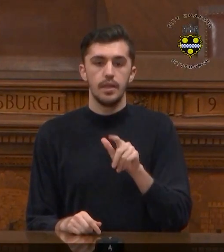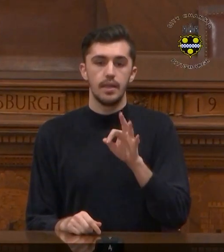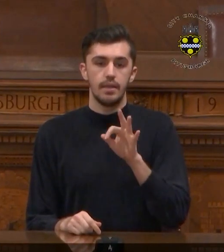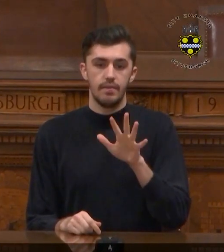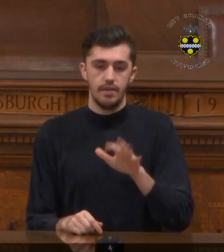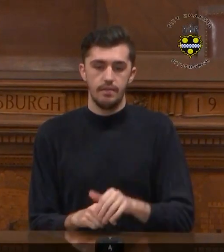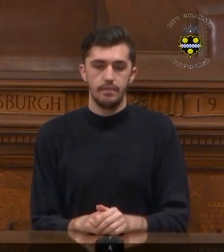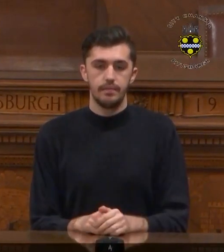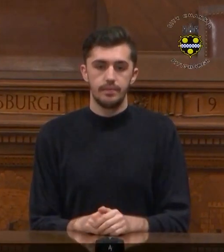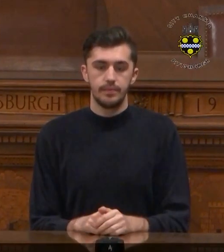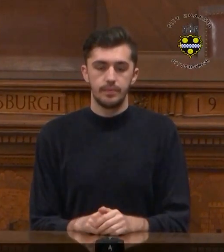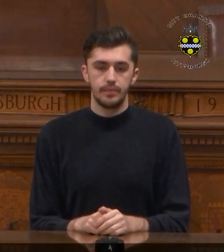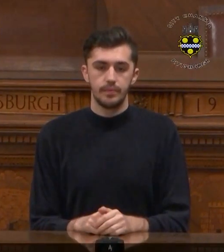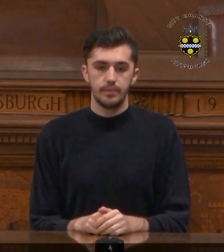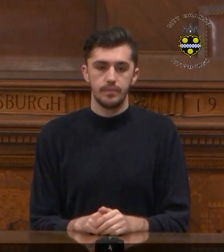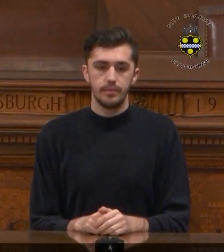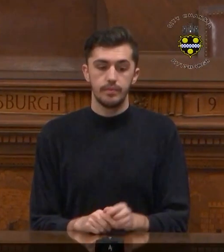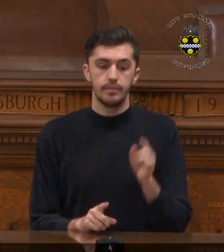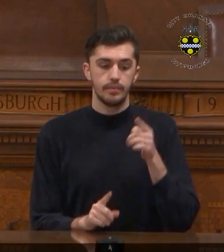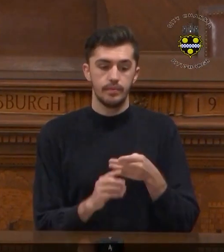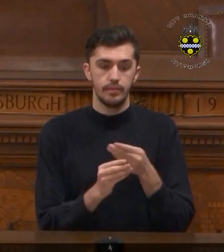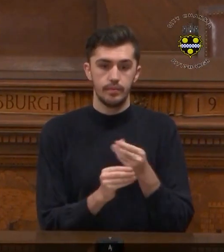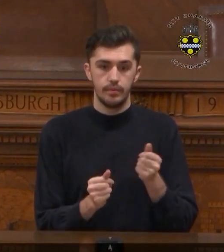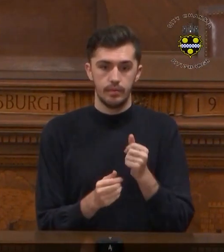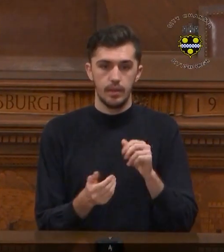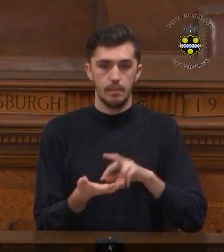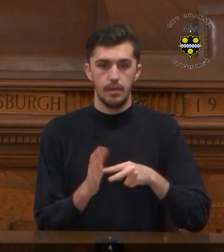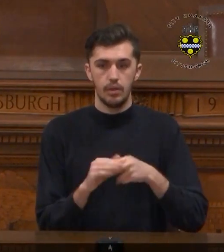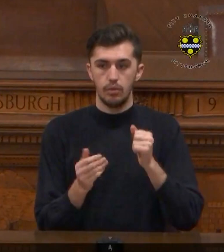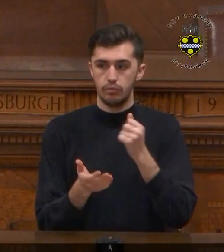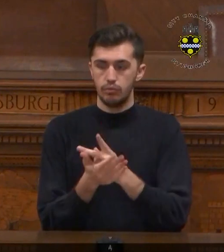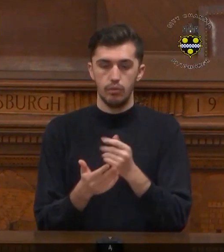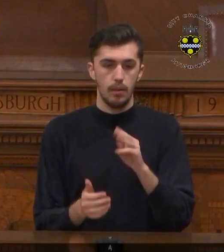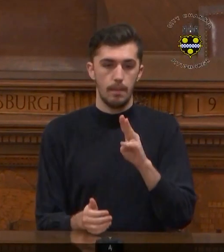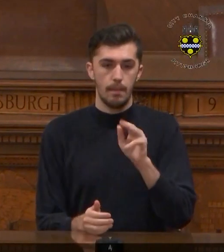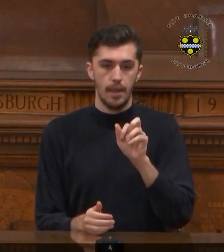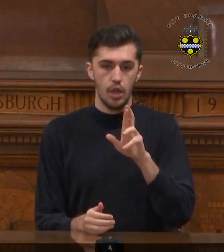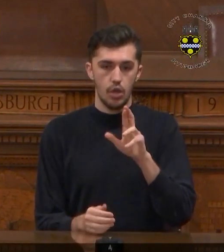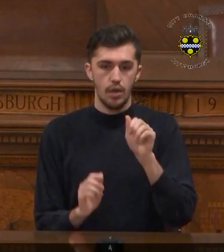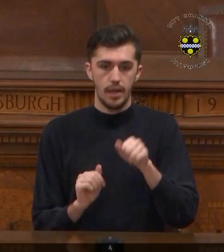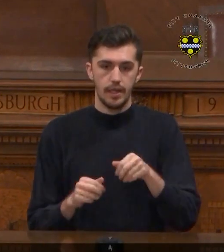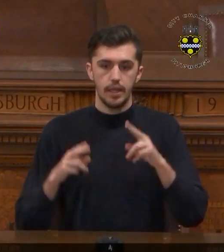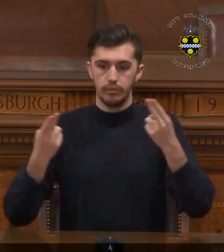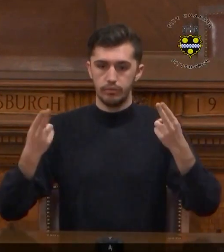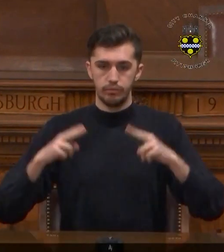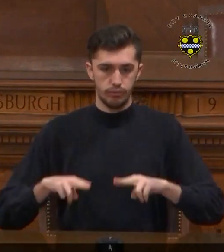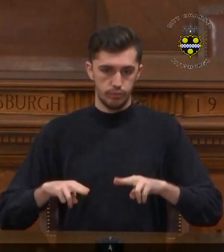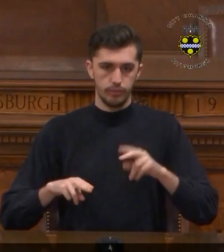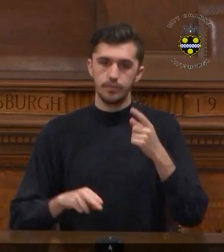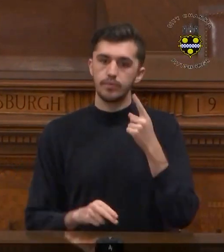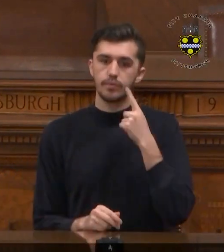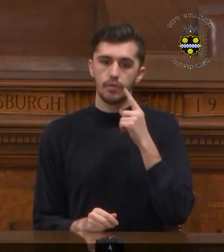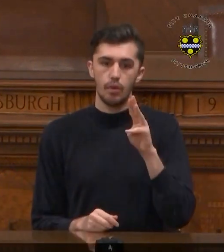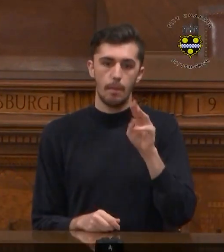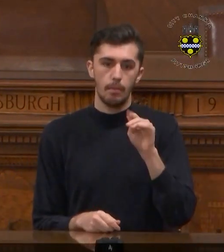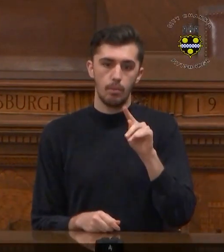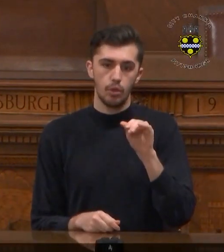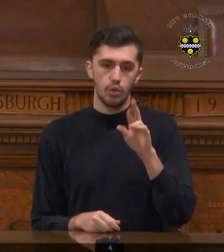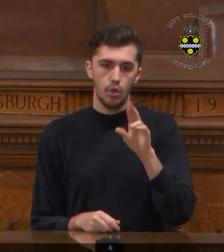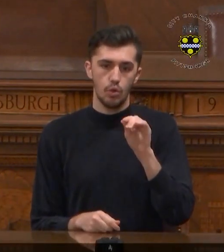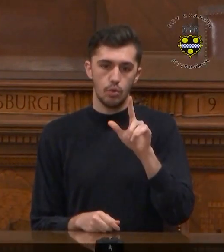2395, resolution authorizing the mayor and the city controller to countersign a warrant in favor of Motorola